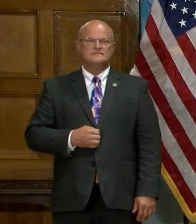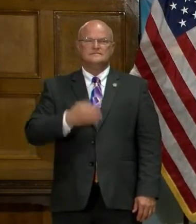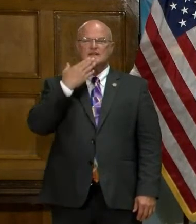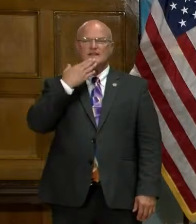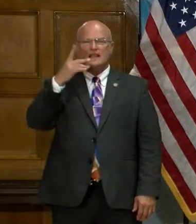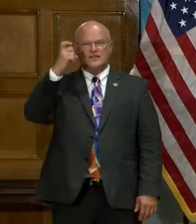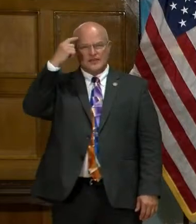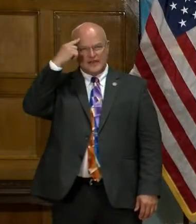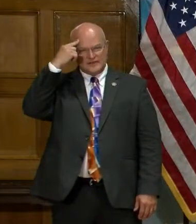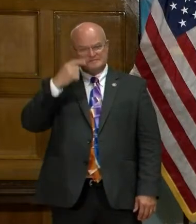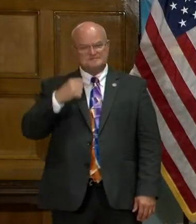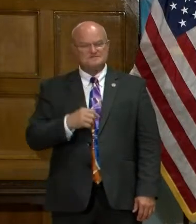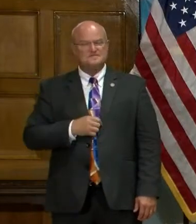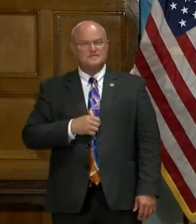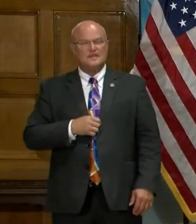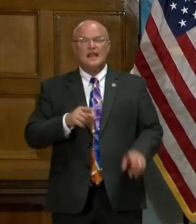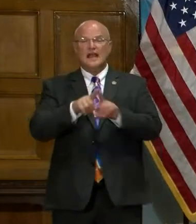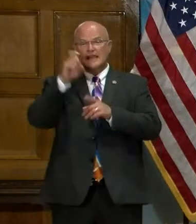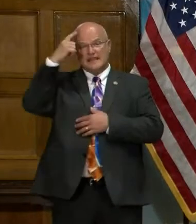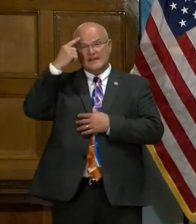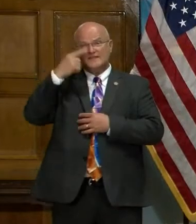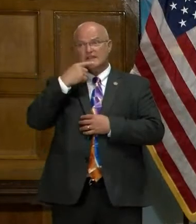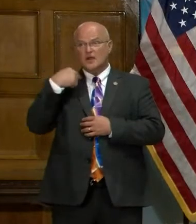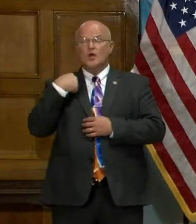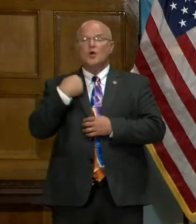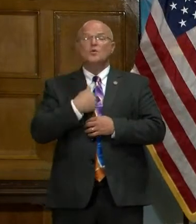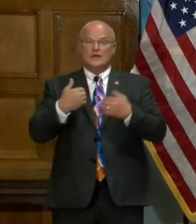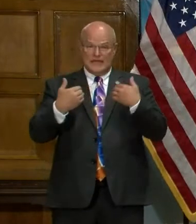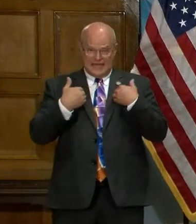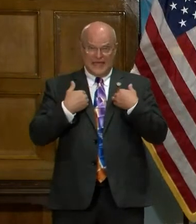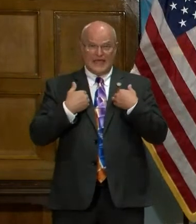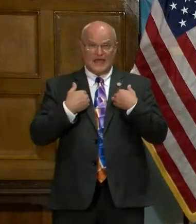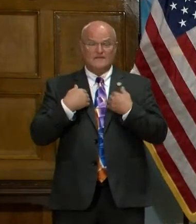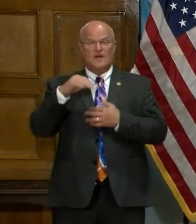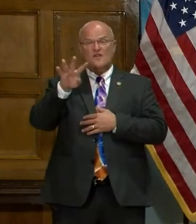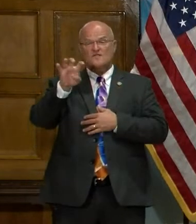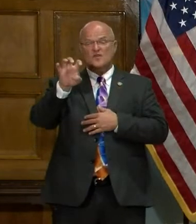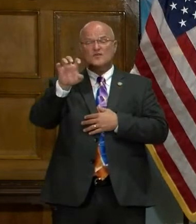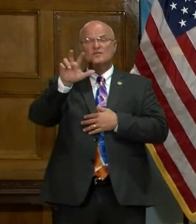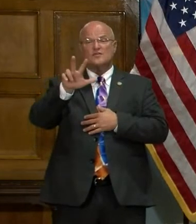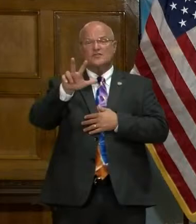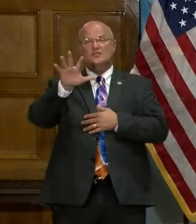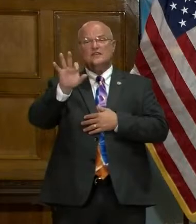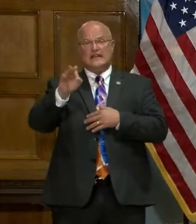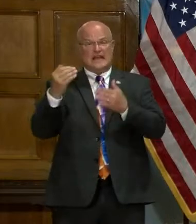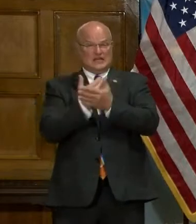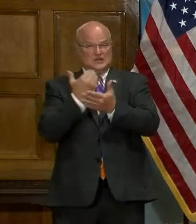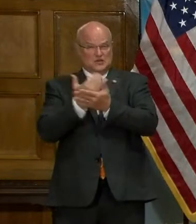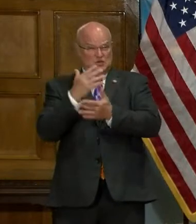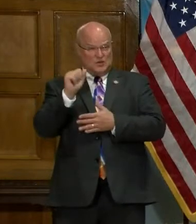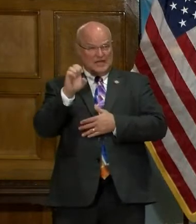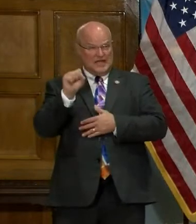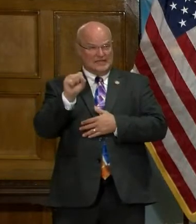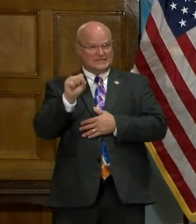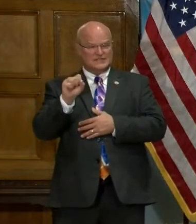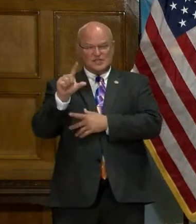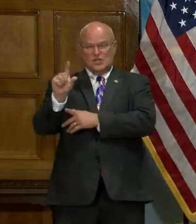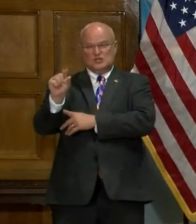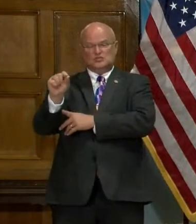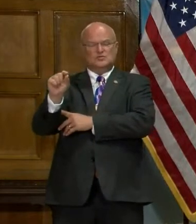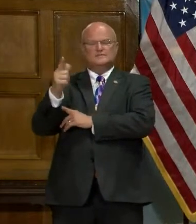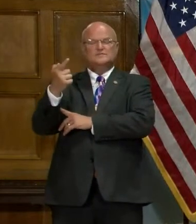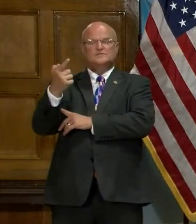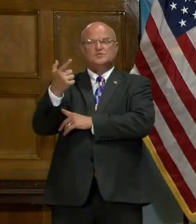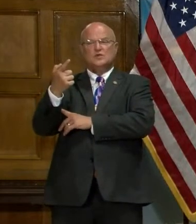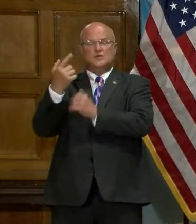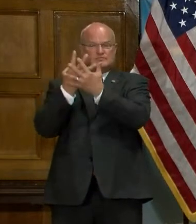Thank you, Governor. As the Governor mentioned, we have had 439 new cases.